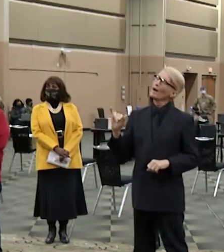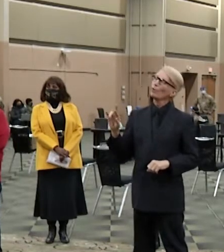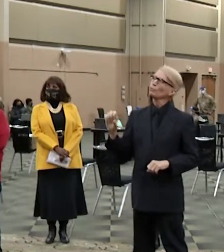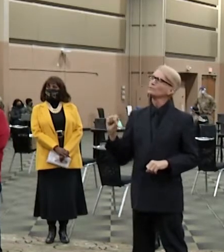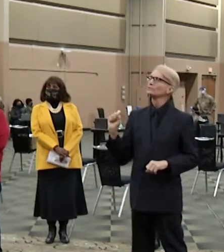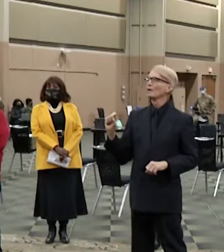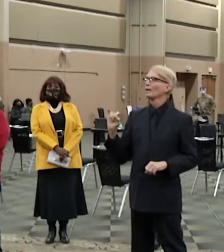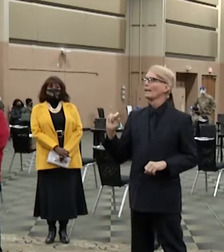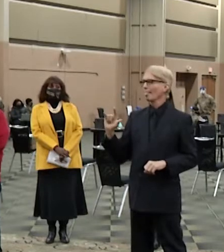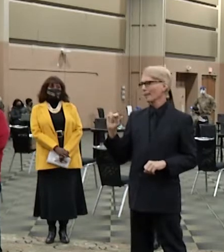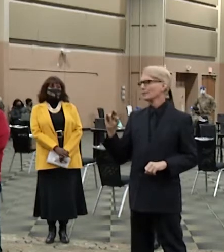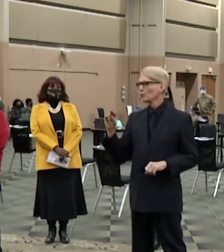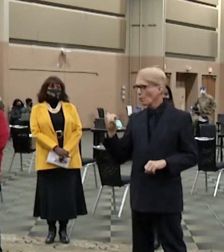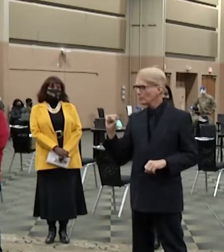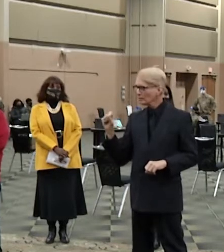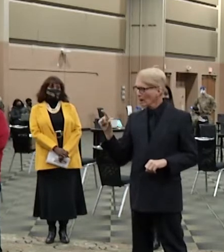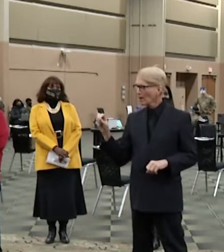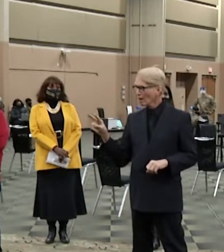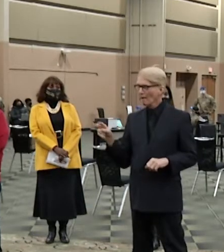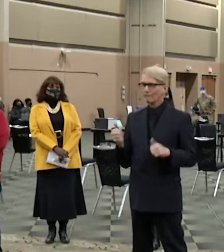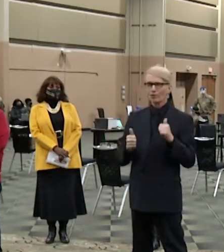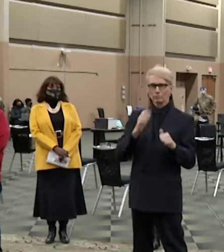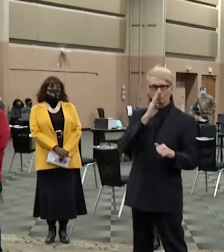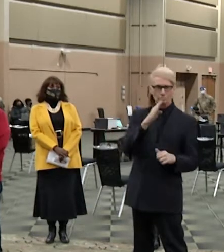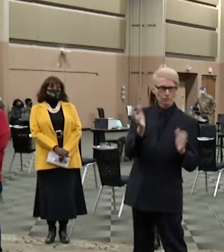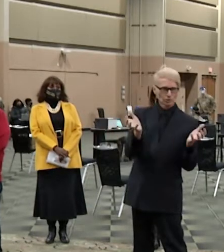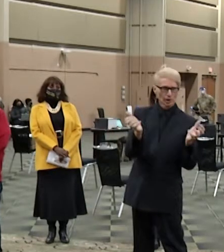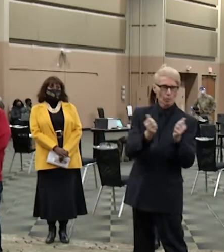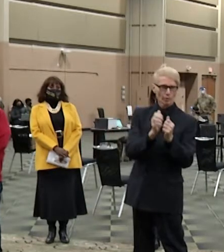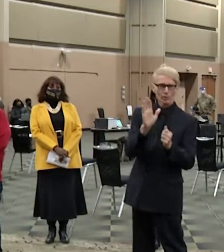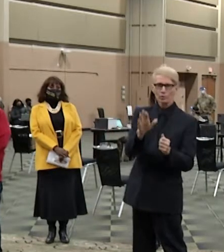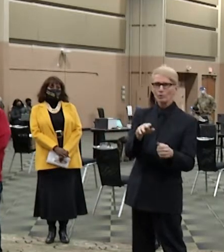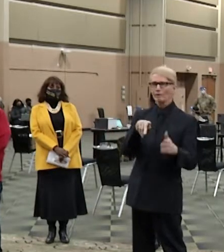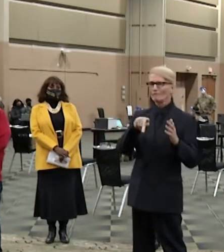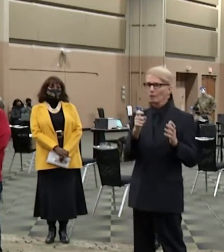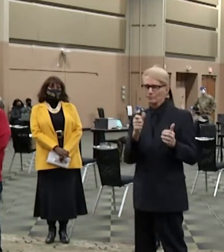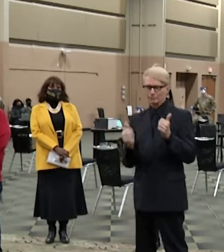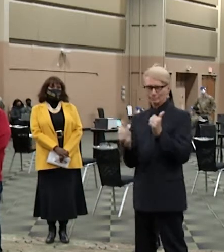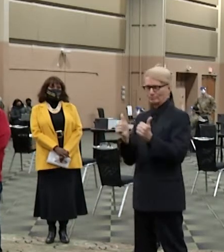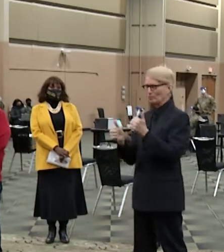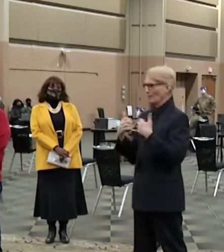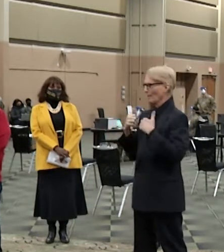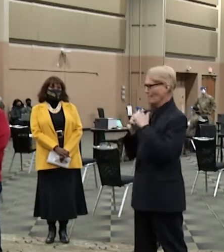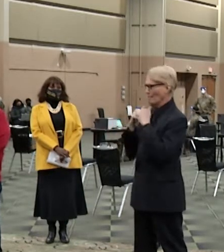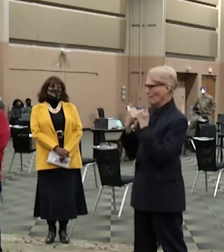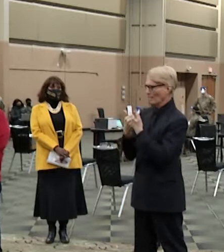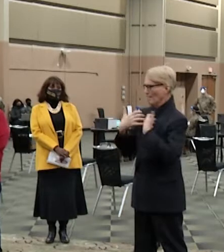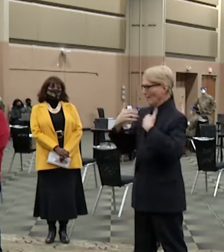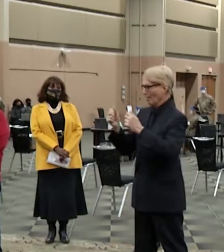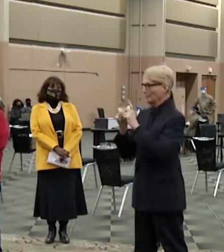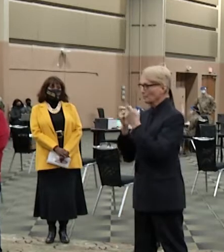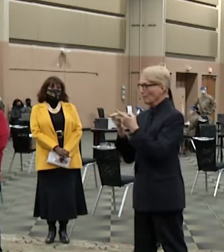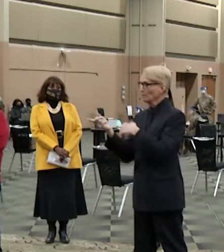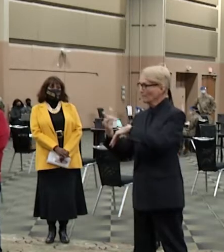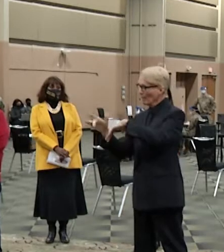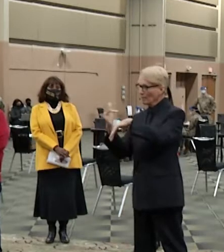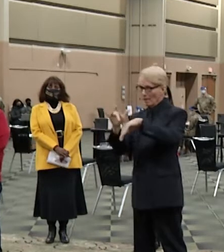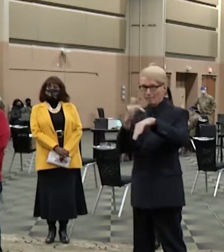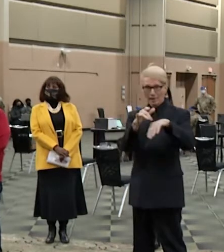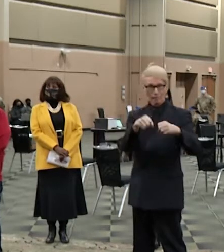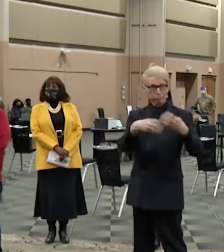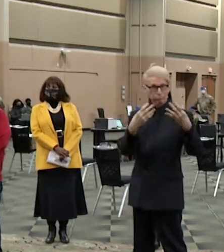coronavirus.illinois.gov or directly with your area pharmacy or your local health department to see when vaccines are becoming